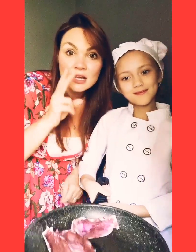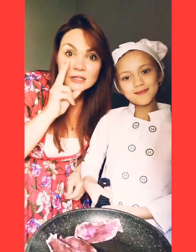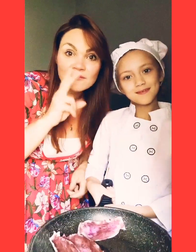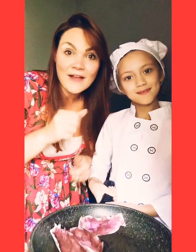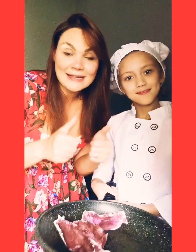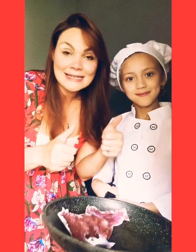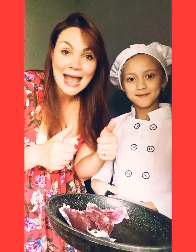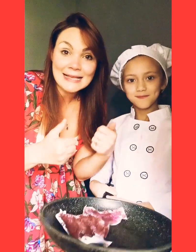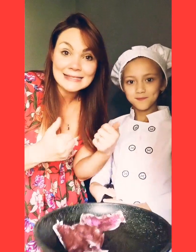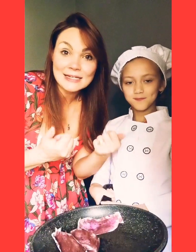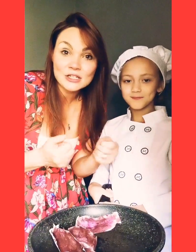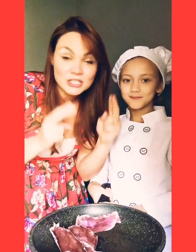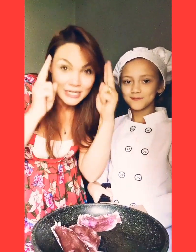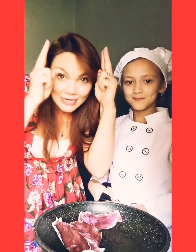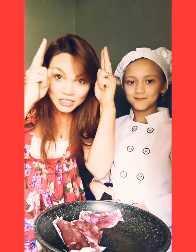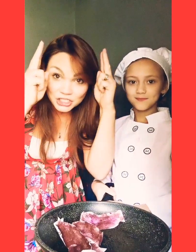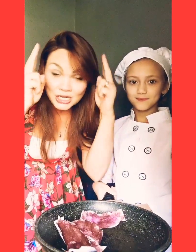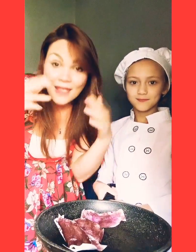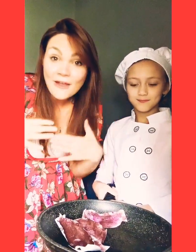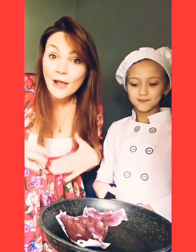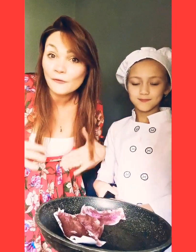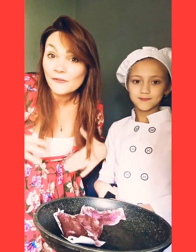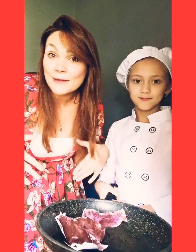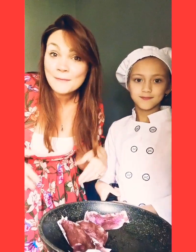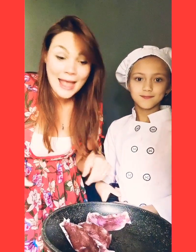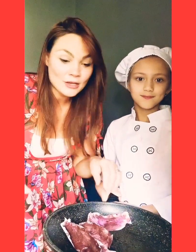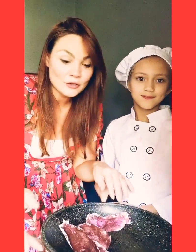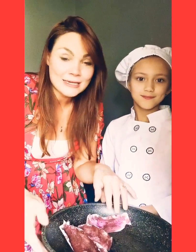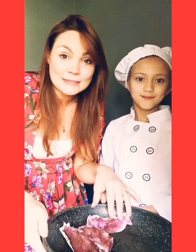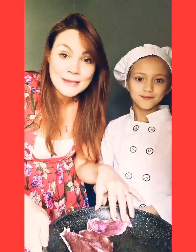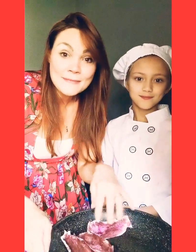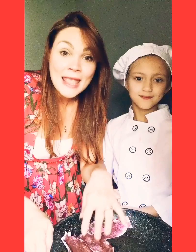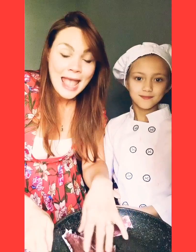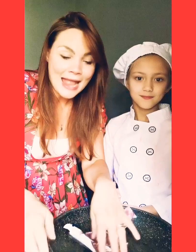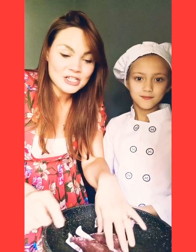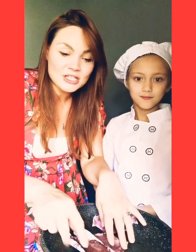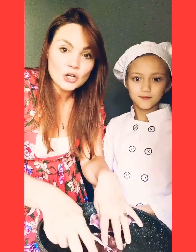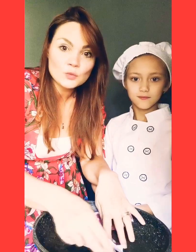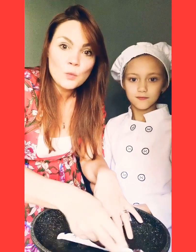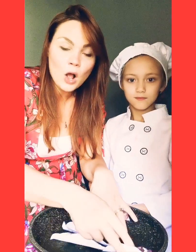looks fantastic, doesn't she, in her chef outfit? My goodness me. And she's got